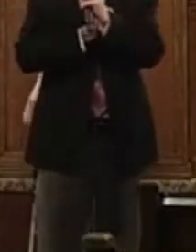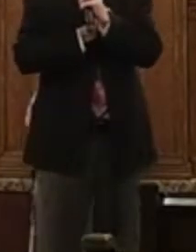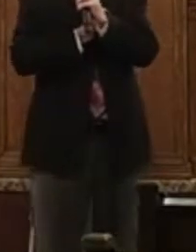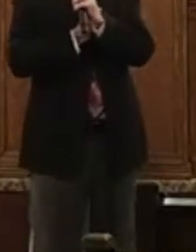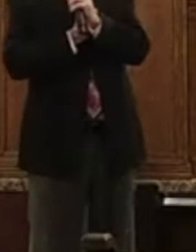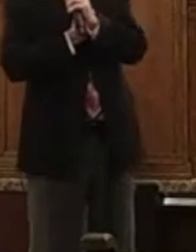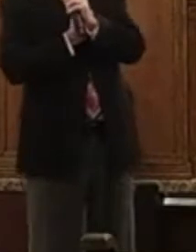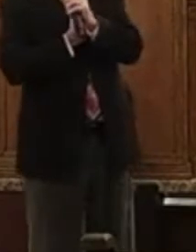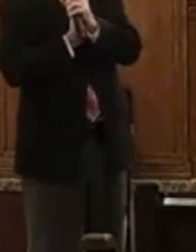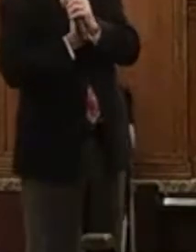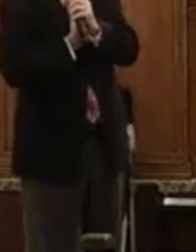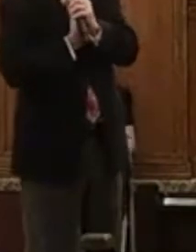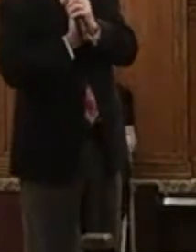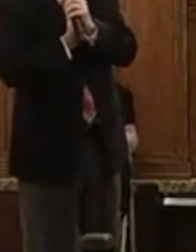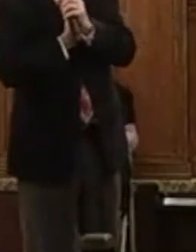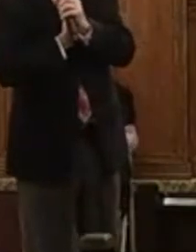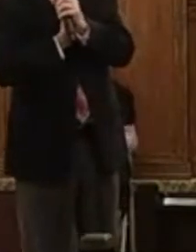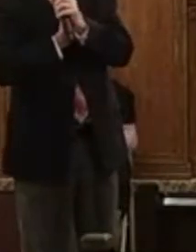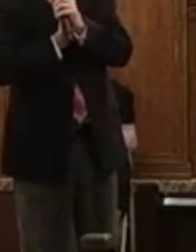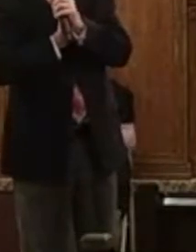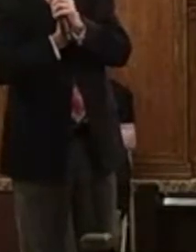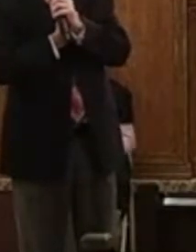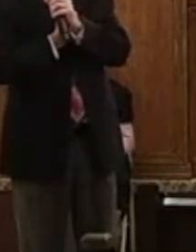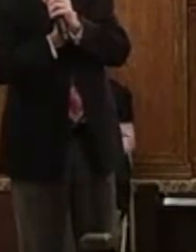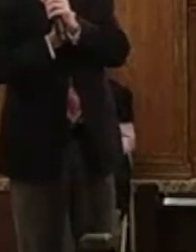and I don't want to sound silly,